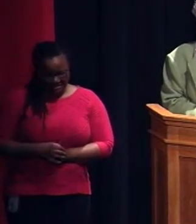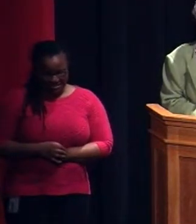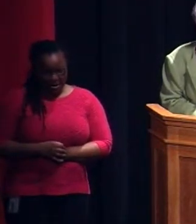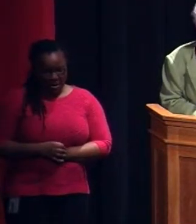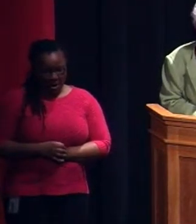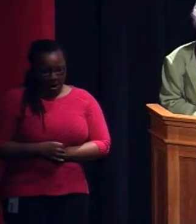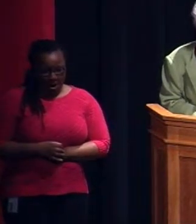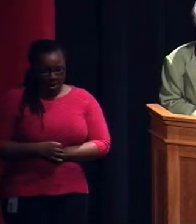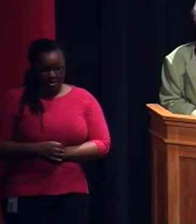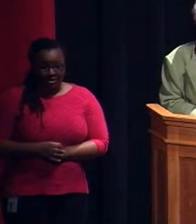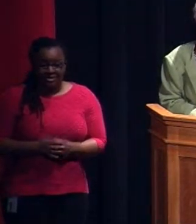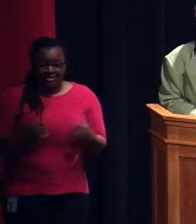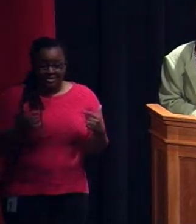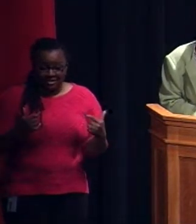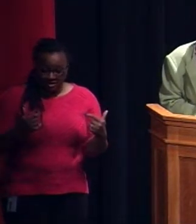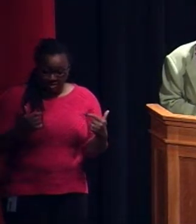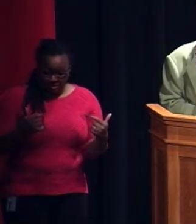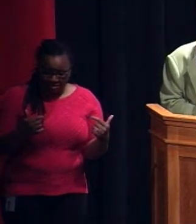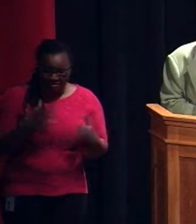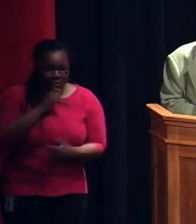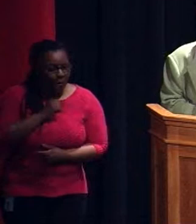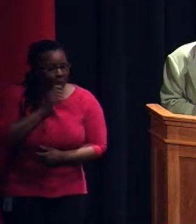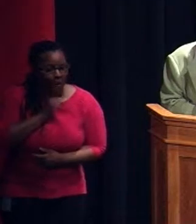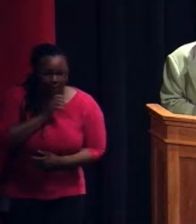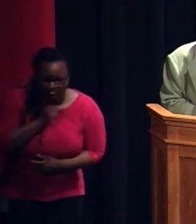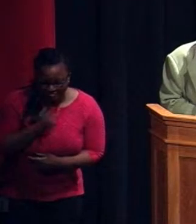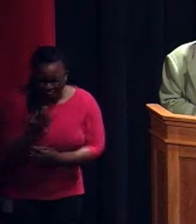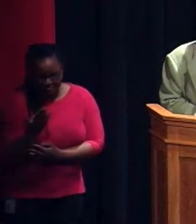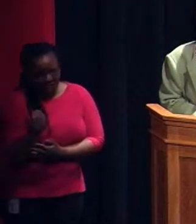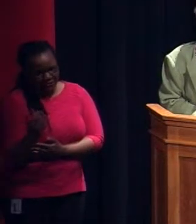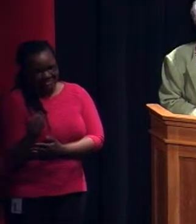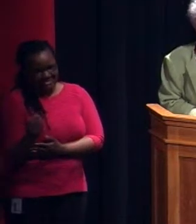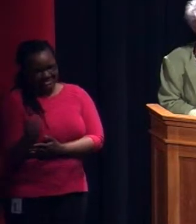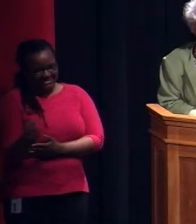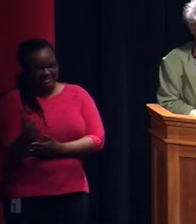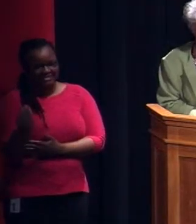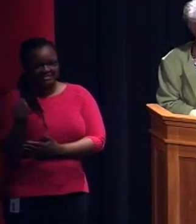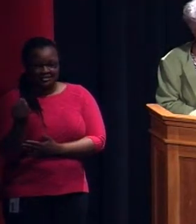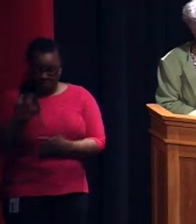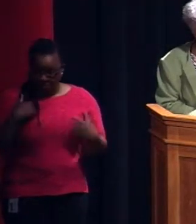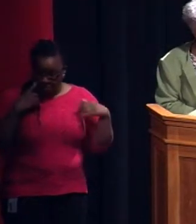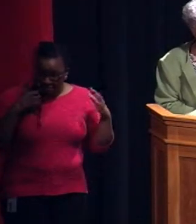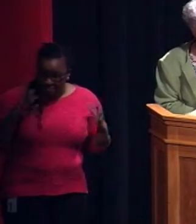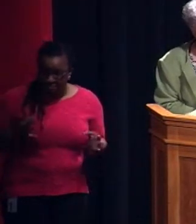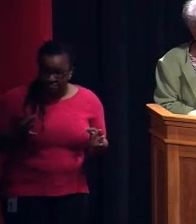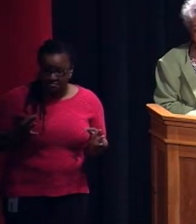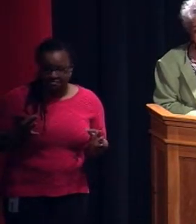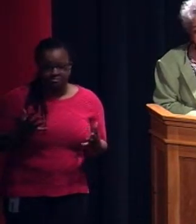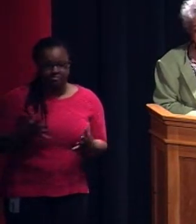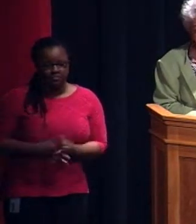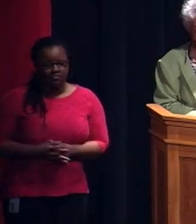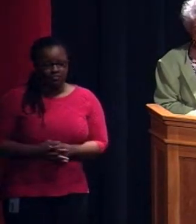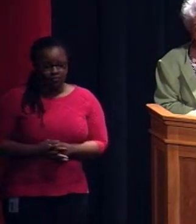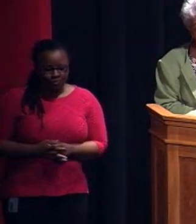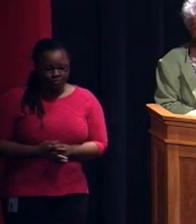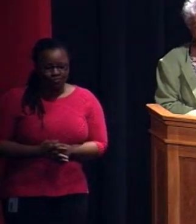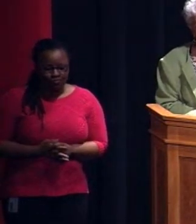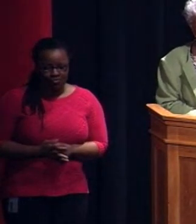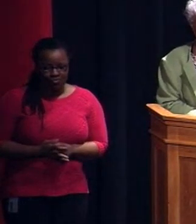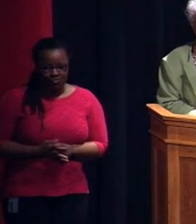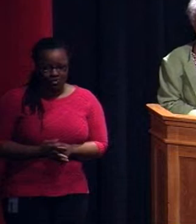the ripe old age of 14, I decided that what I needed to